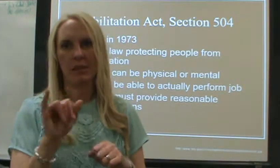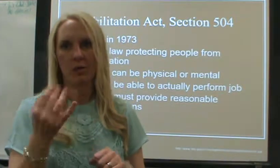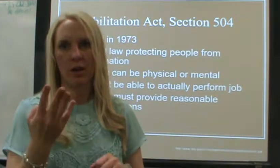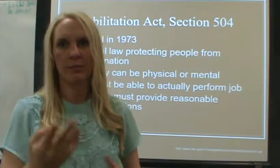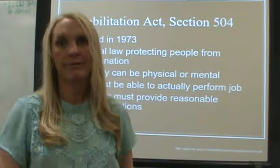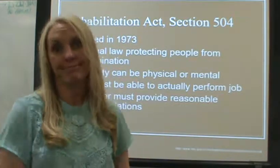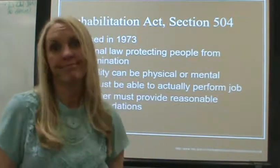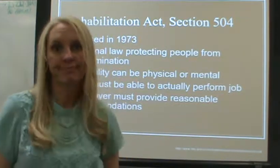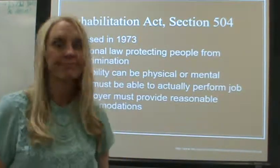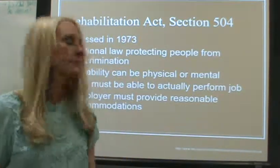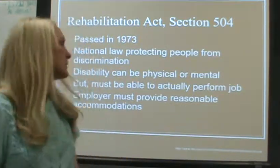job.